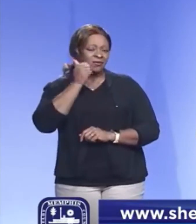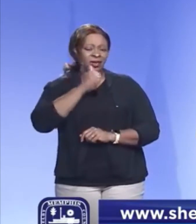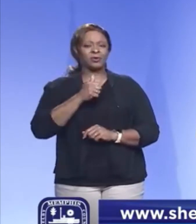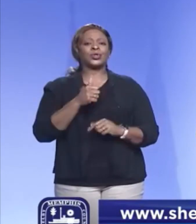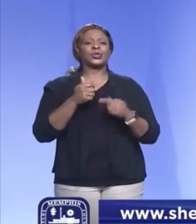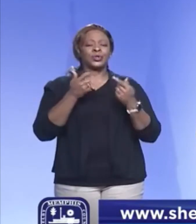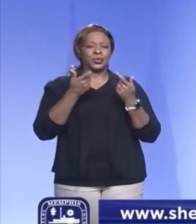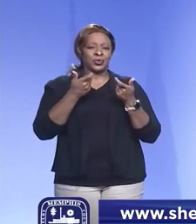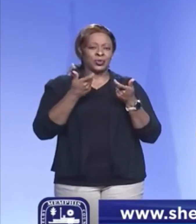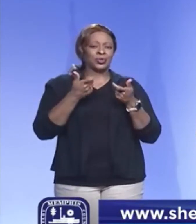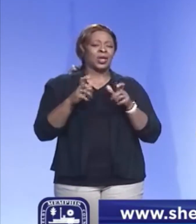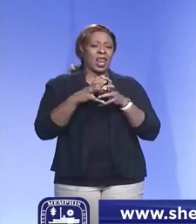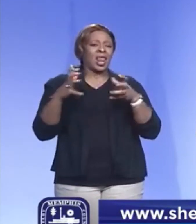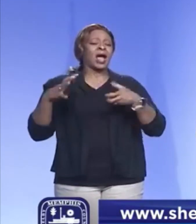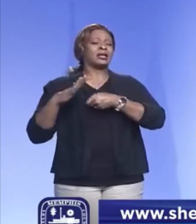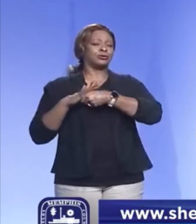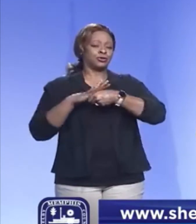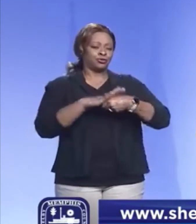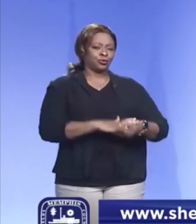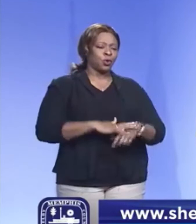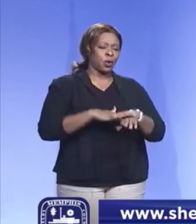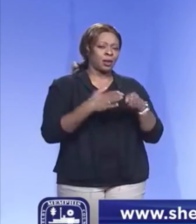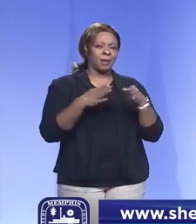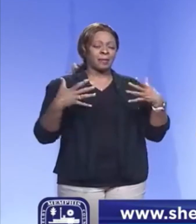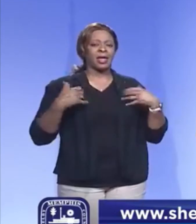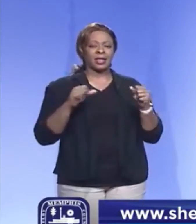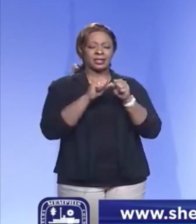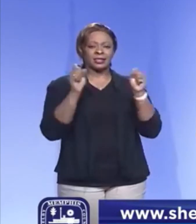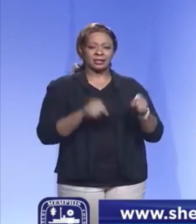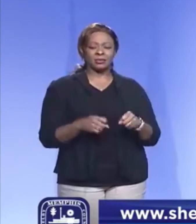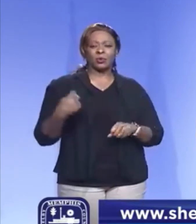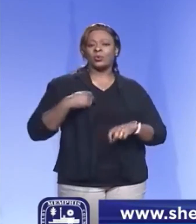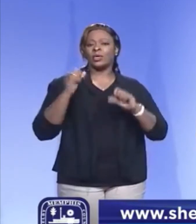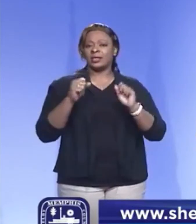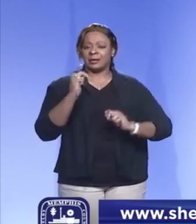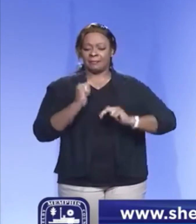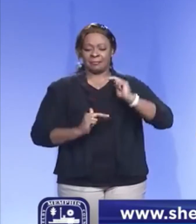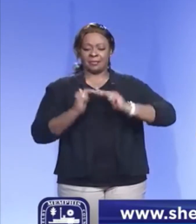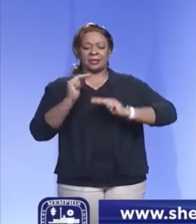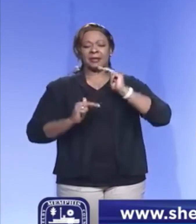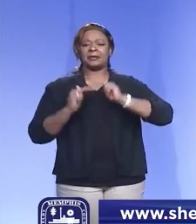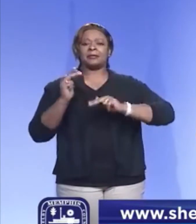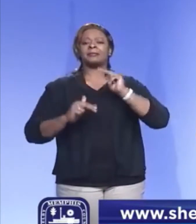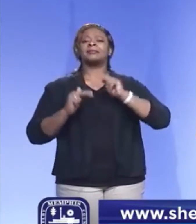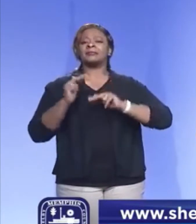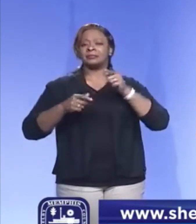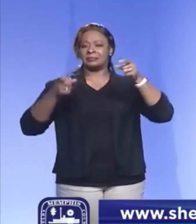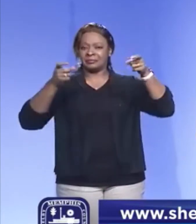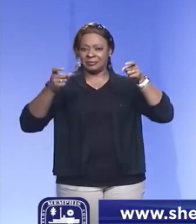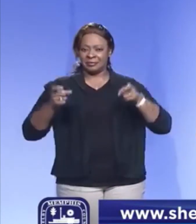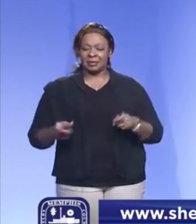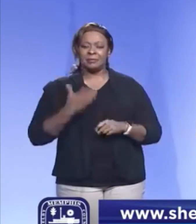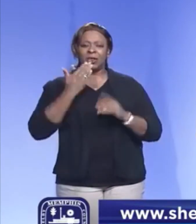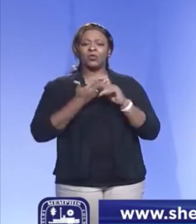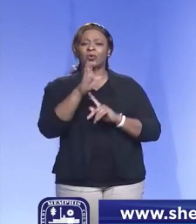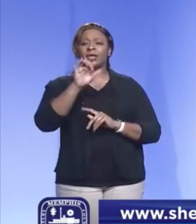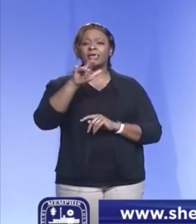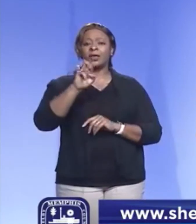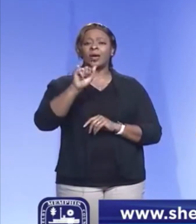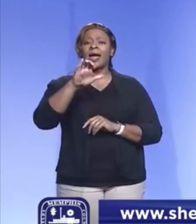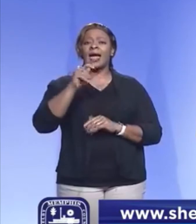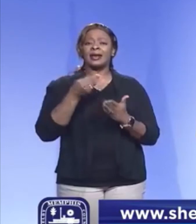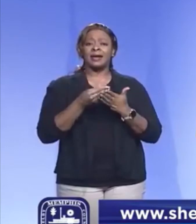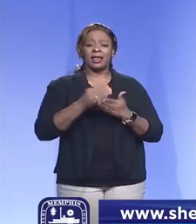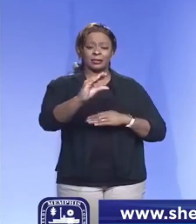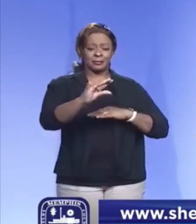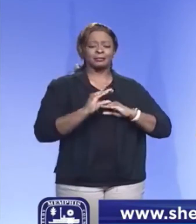significant strain on the public health system. We have been able to build our capacity significantly through CARES Act dollars.